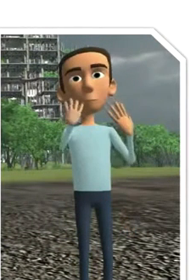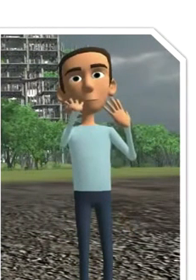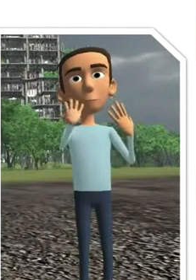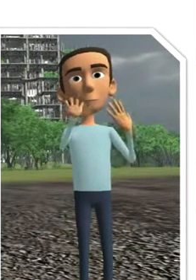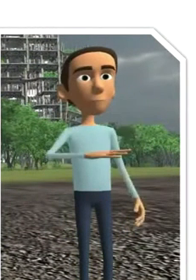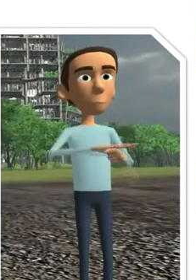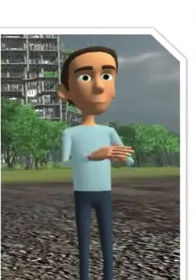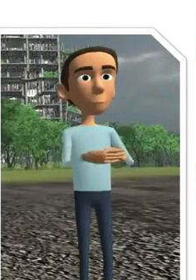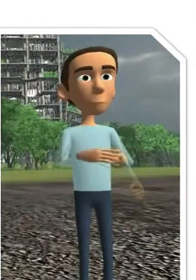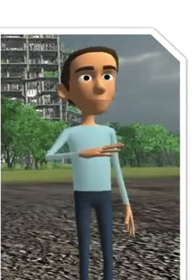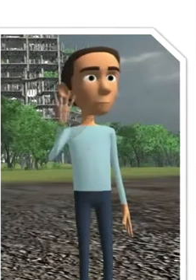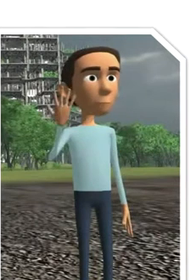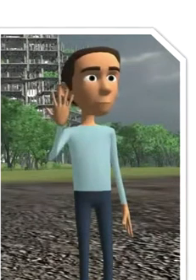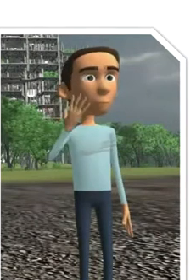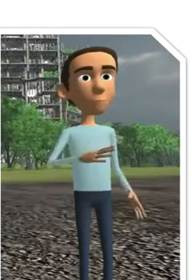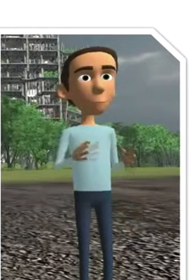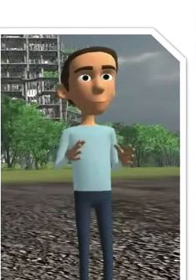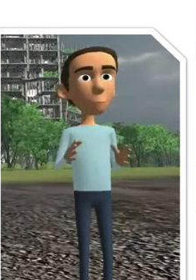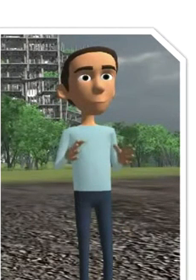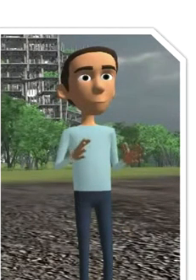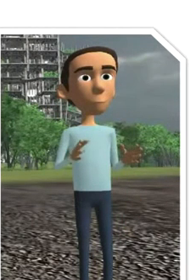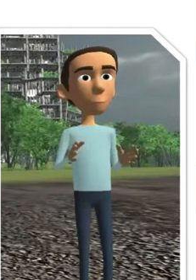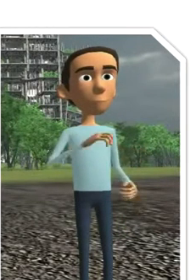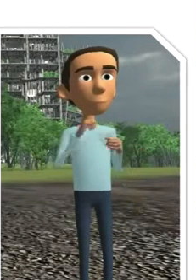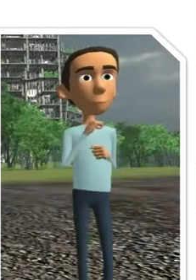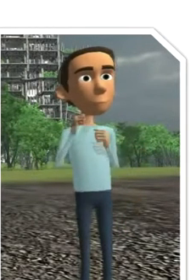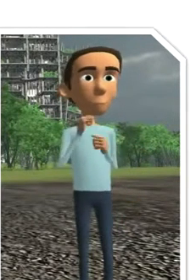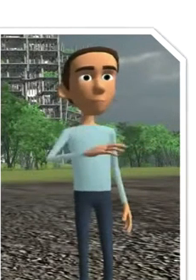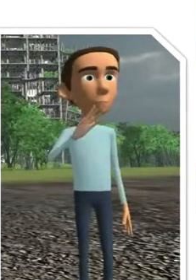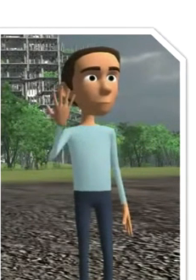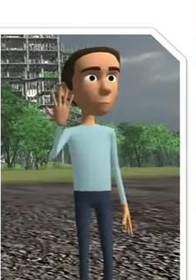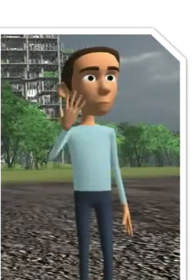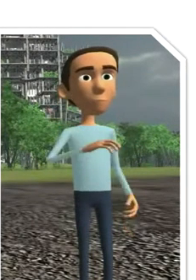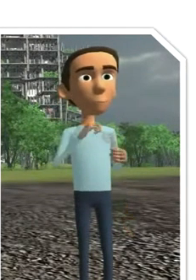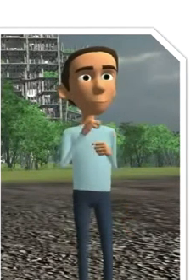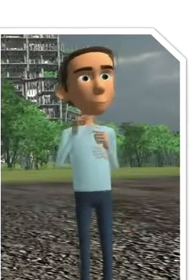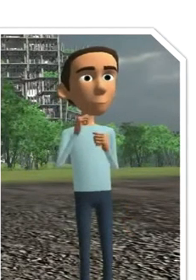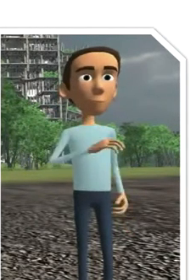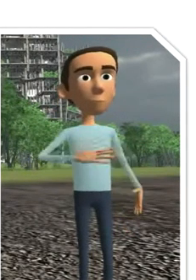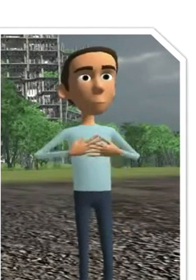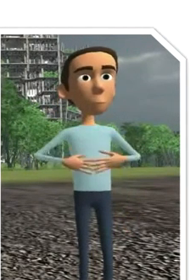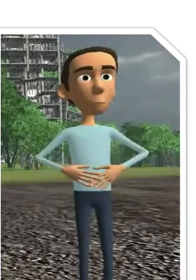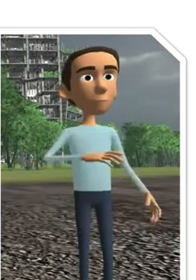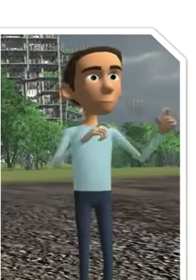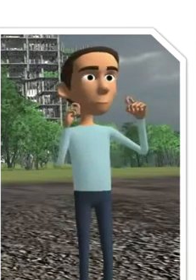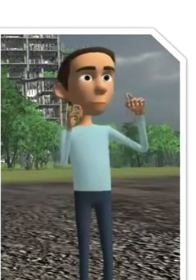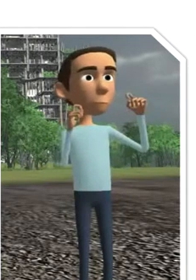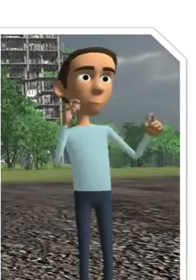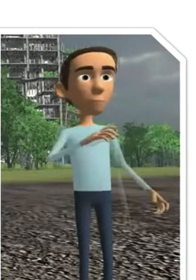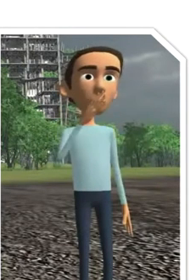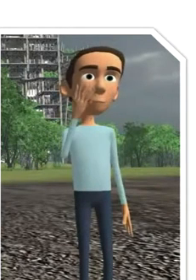So in order to do this, we use the sensor 5VT gloves. There are gloves with 14 sensors, I